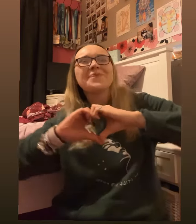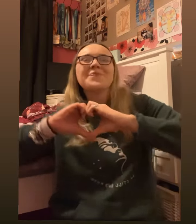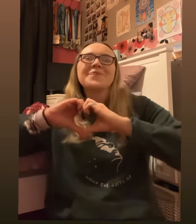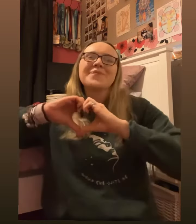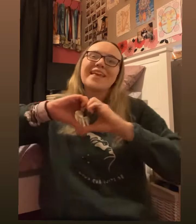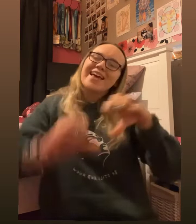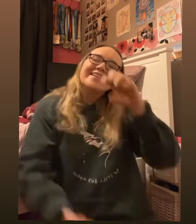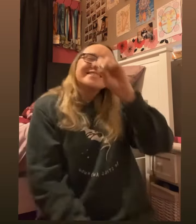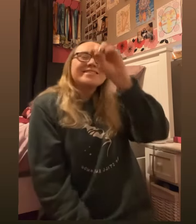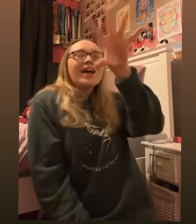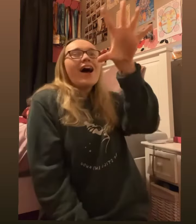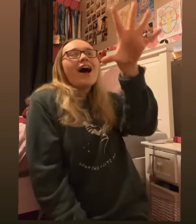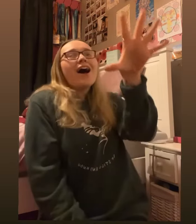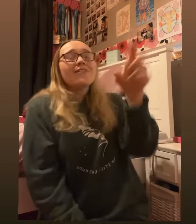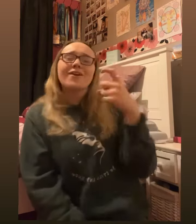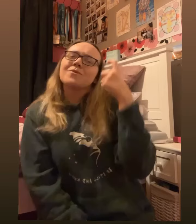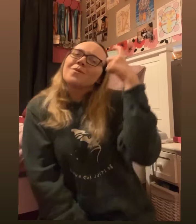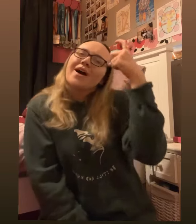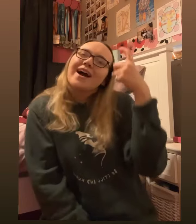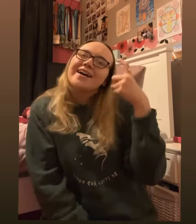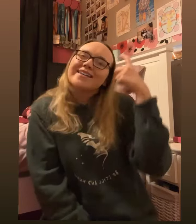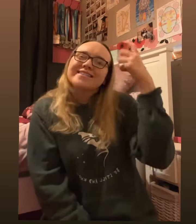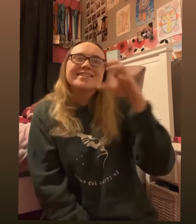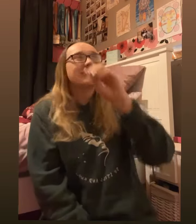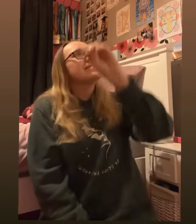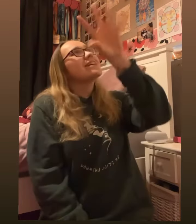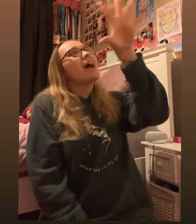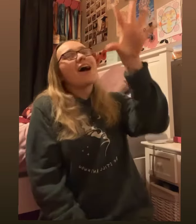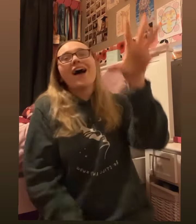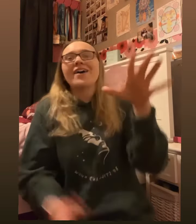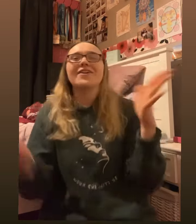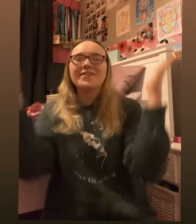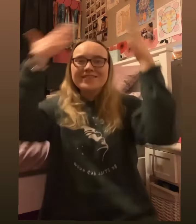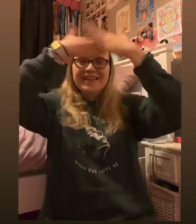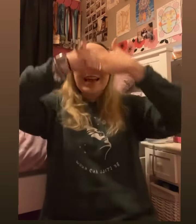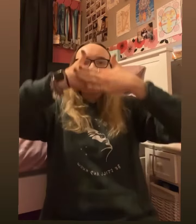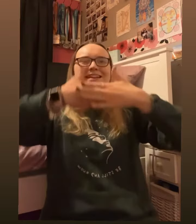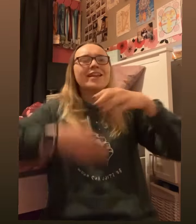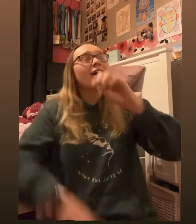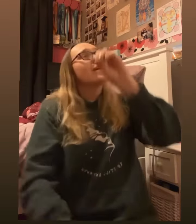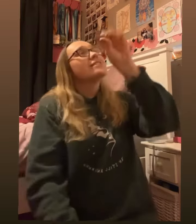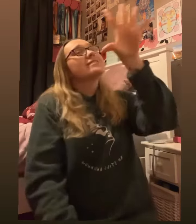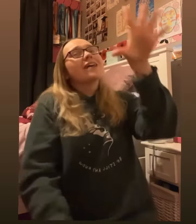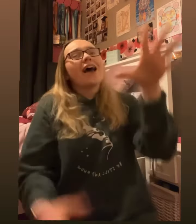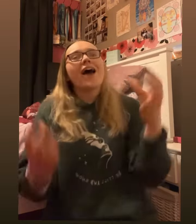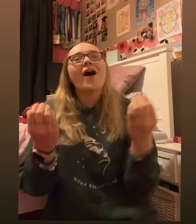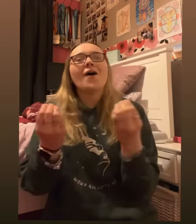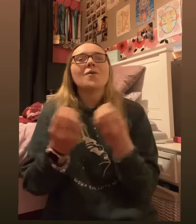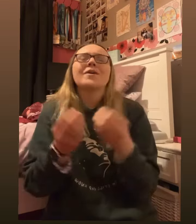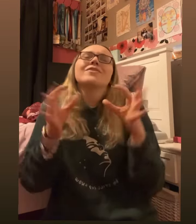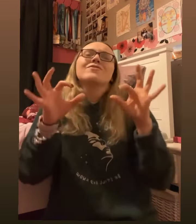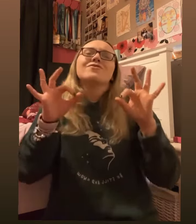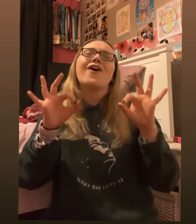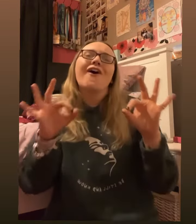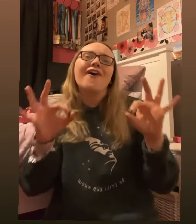Star of wonder, star of night Star with royal